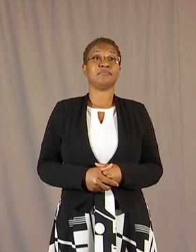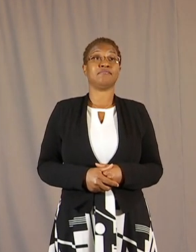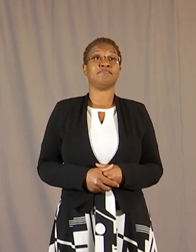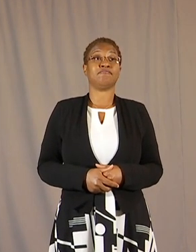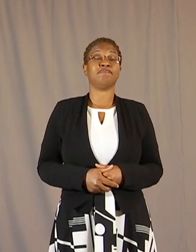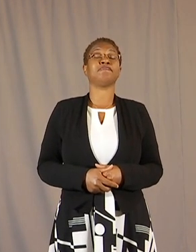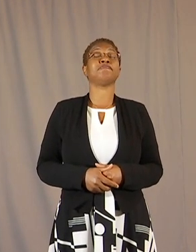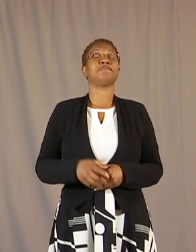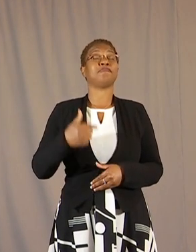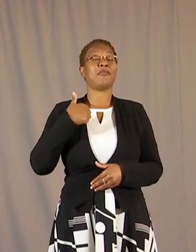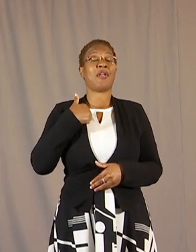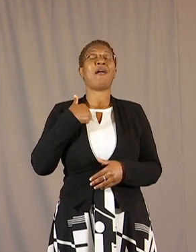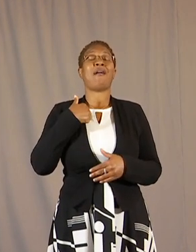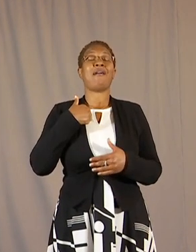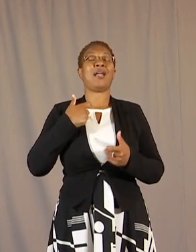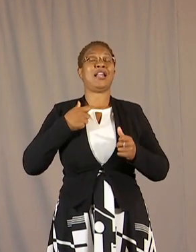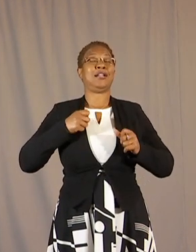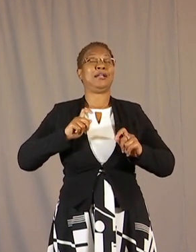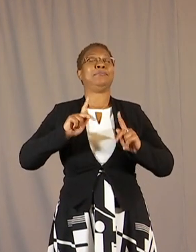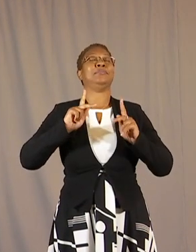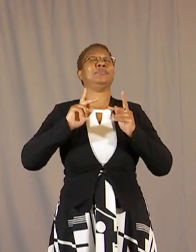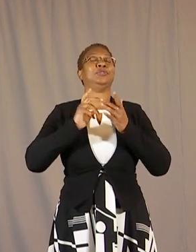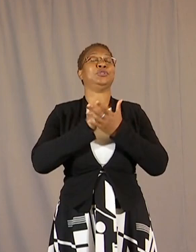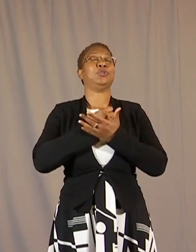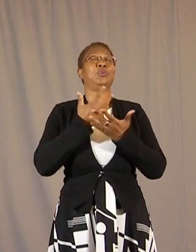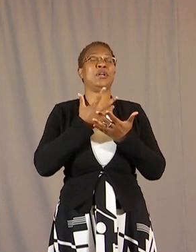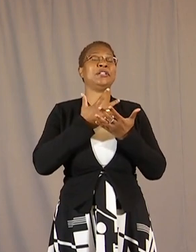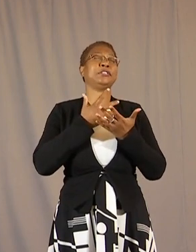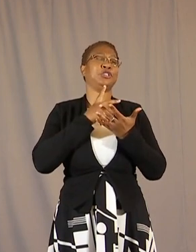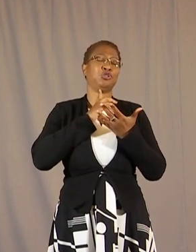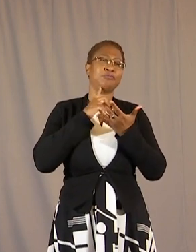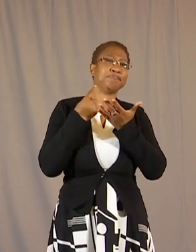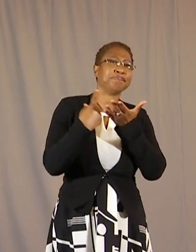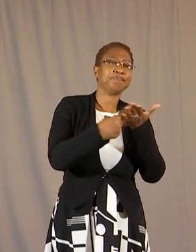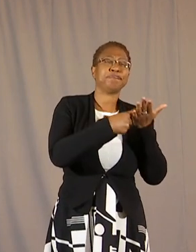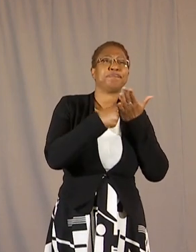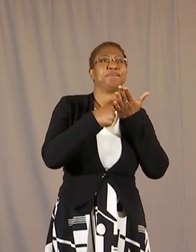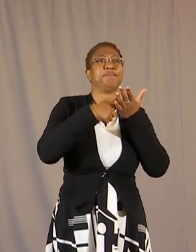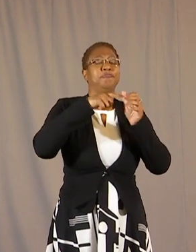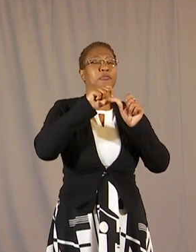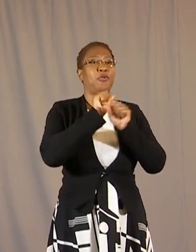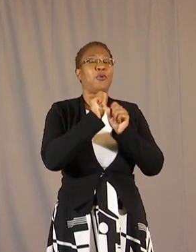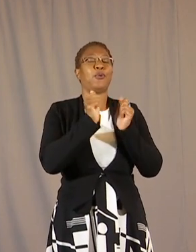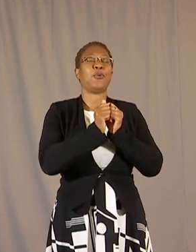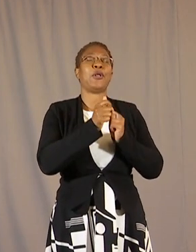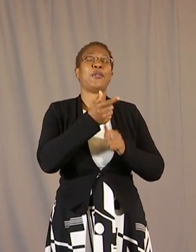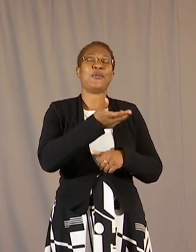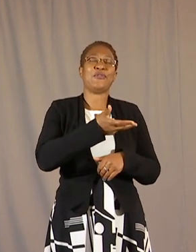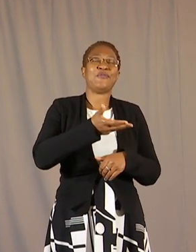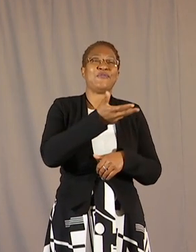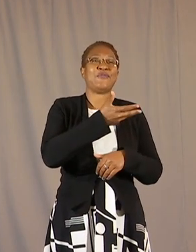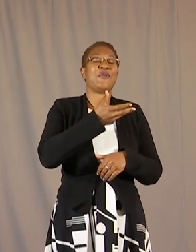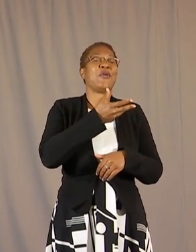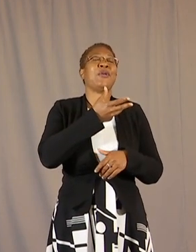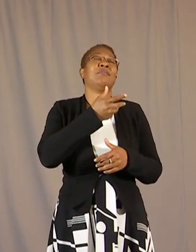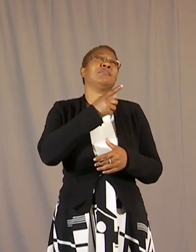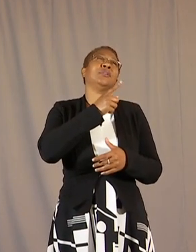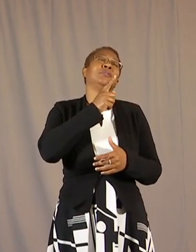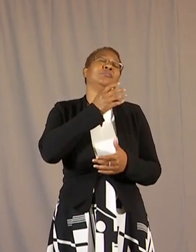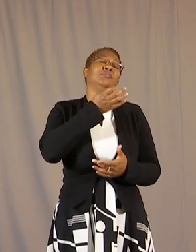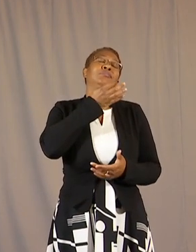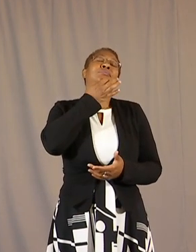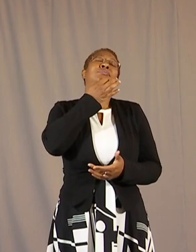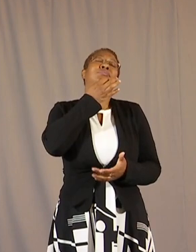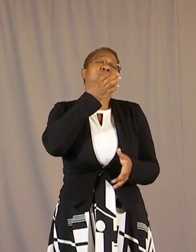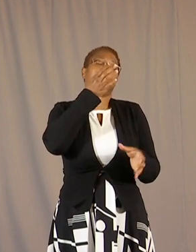with the five folks you see here, tremendous amount of knowledge, expertise, being a part of